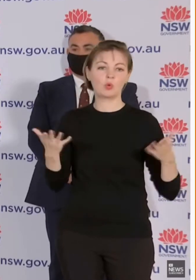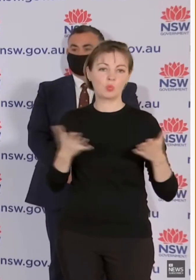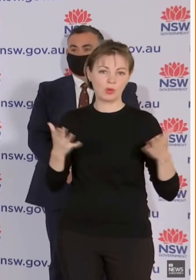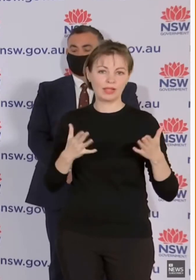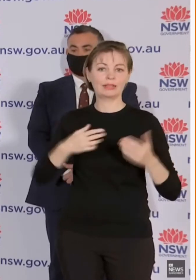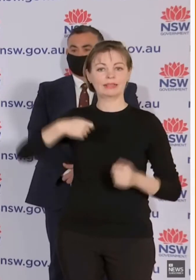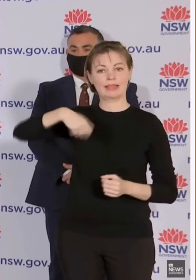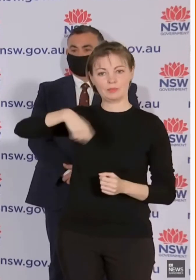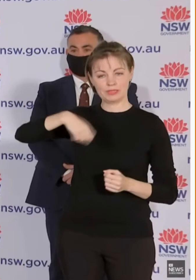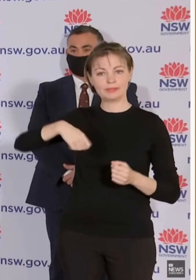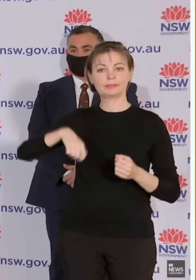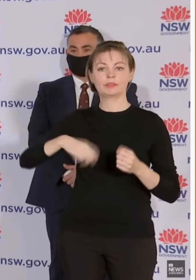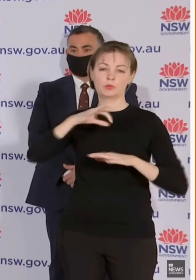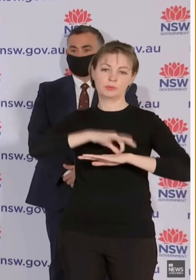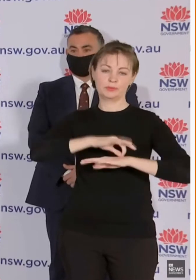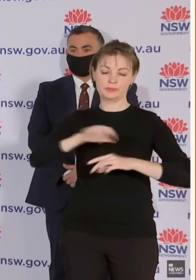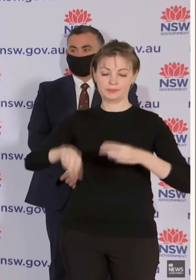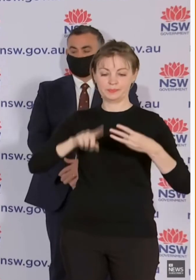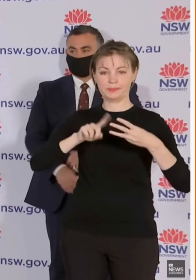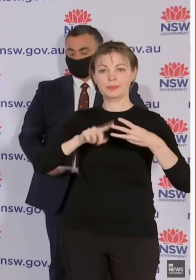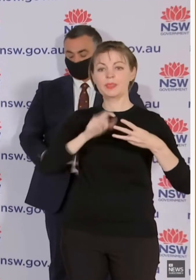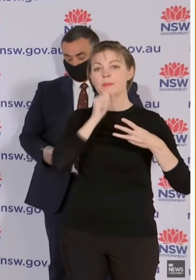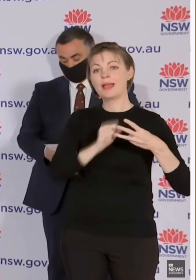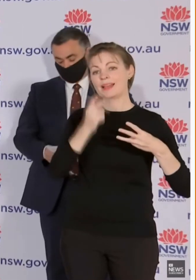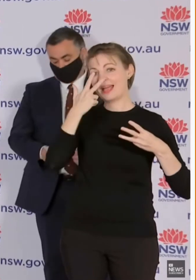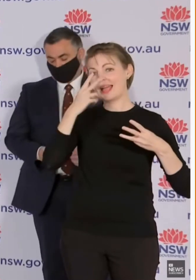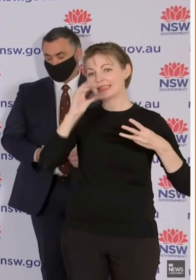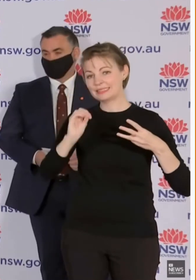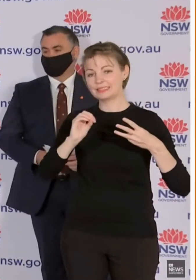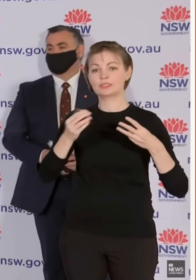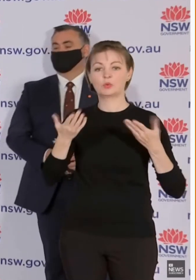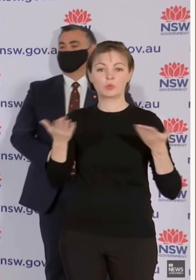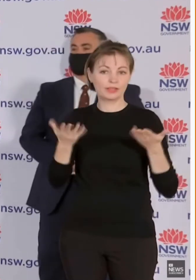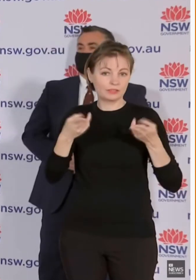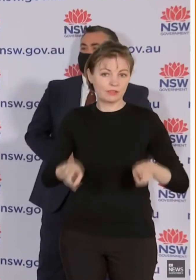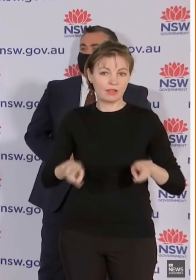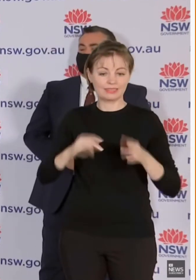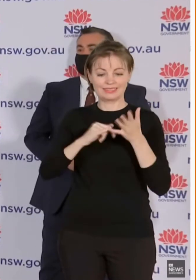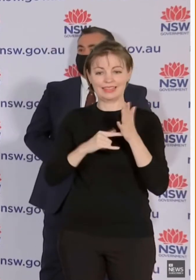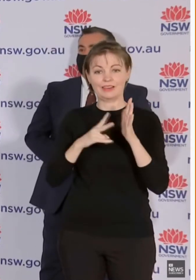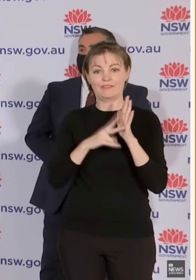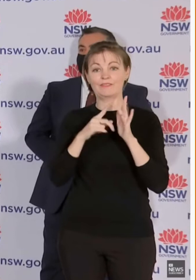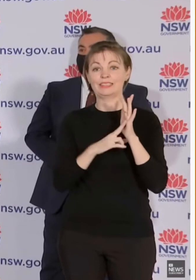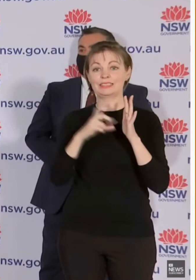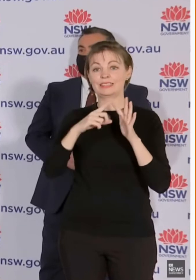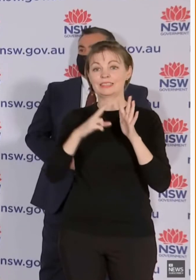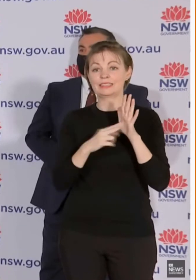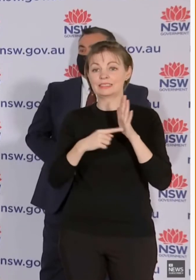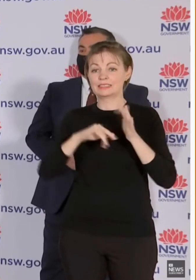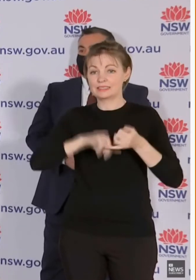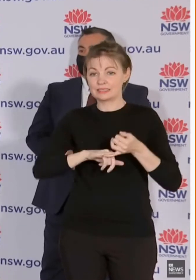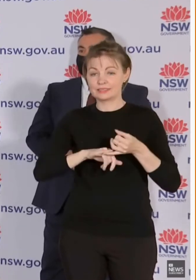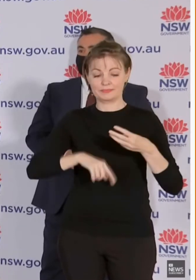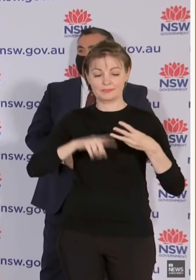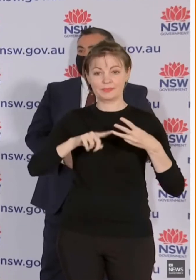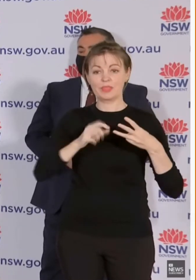his 80s from the City of Sydney died at St Vincent's Hospital, and a man in his 90s from southwestern Sydney died at Campbelltown Hospital.